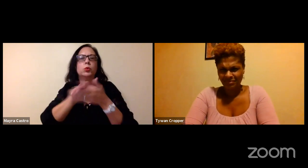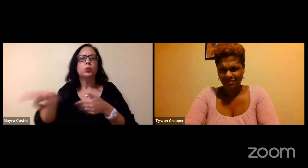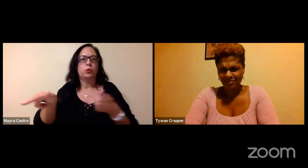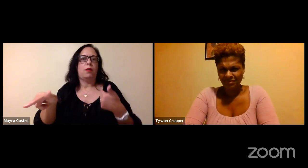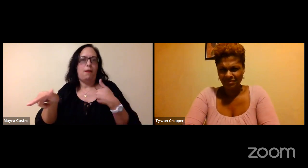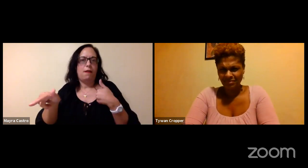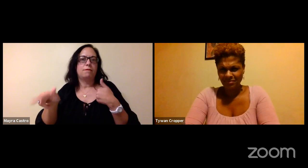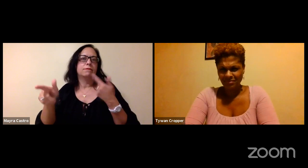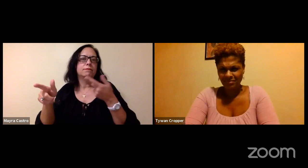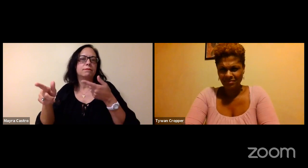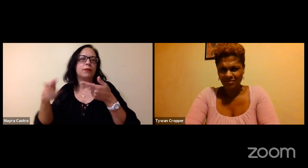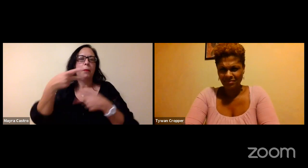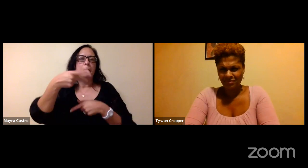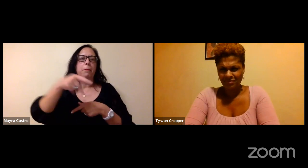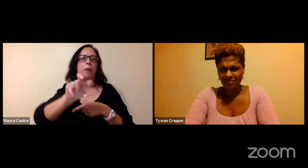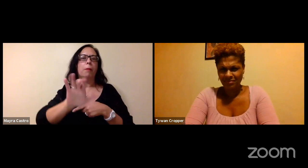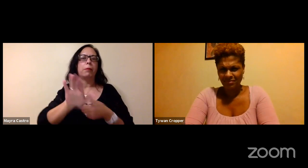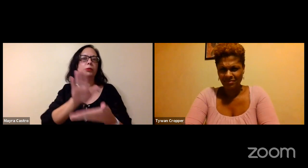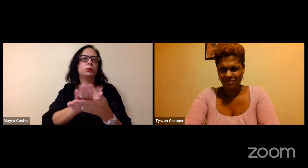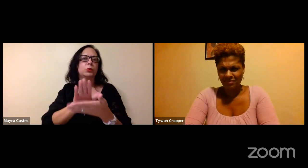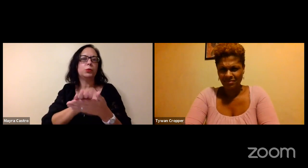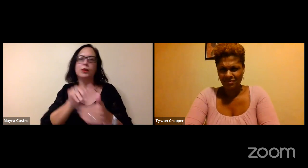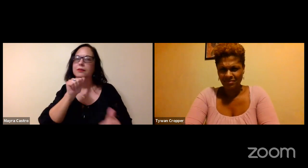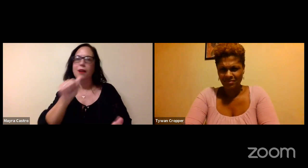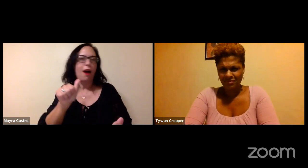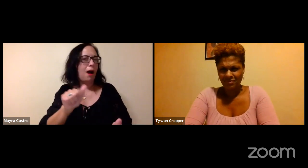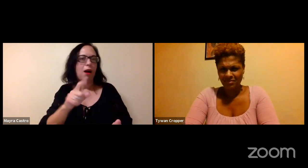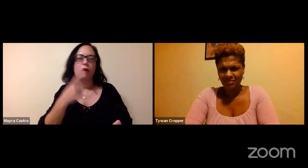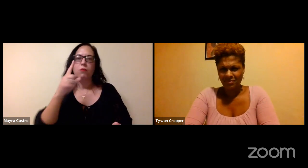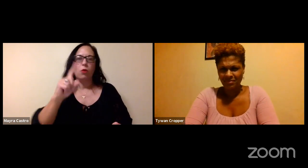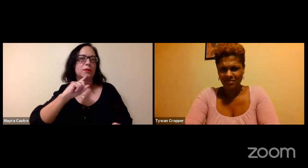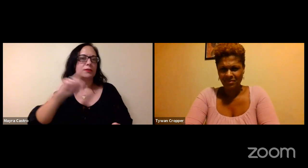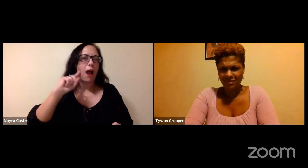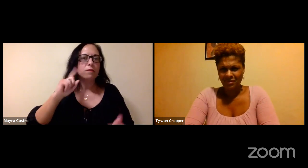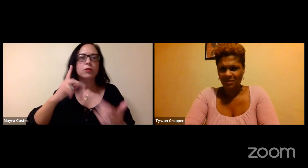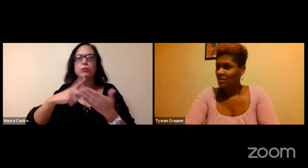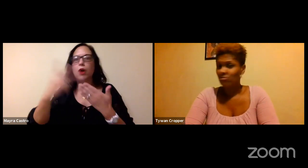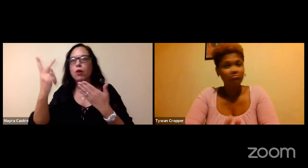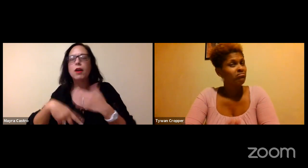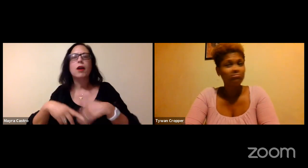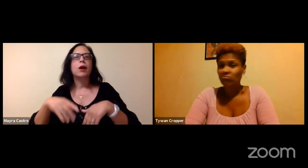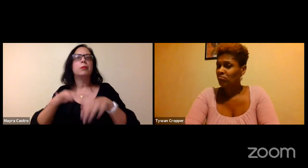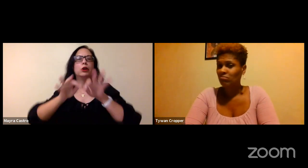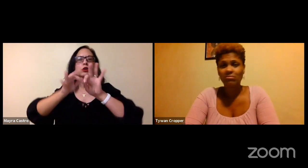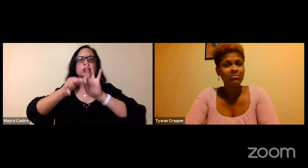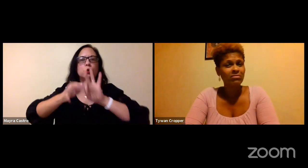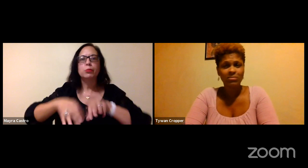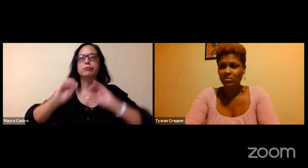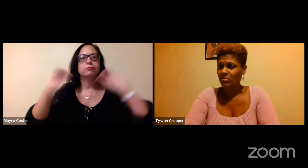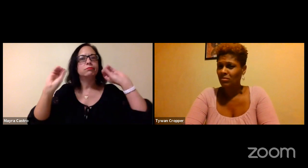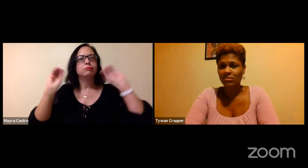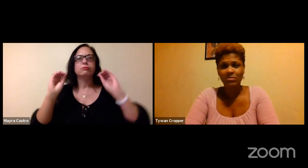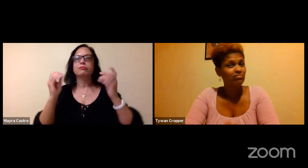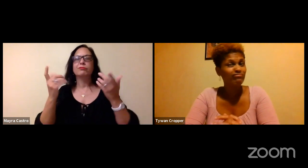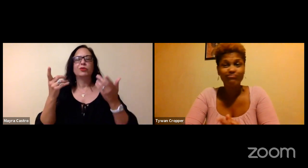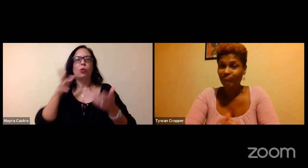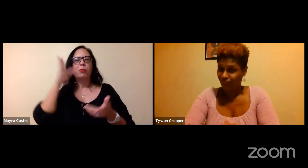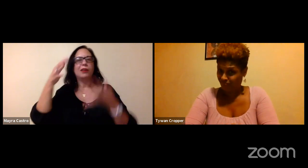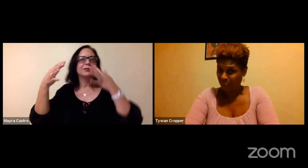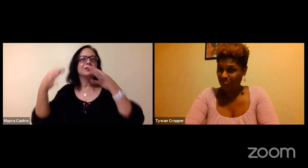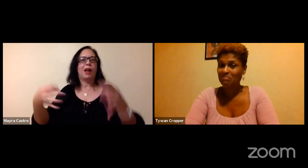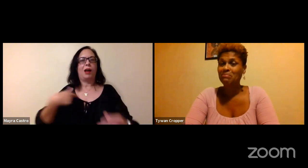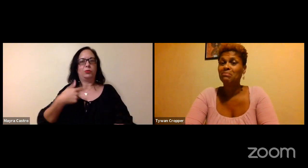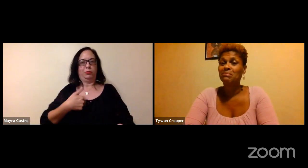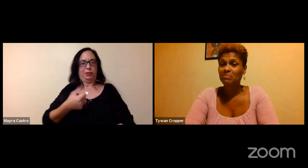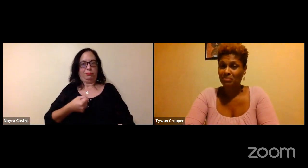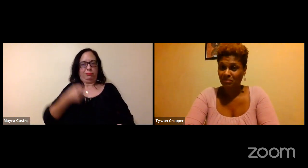My brothers and sisters, well, we lived nearby a school. We lived nearby a public school, but it wasn't a school that had a program for the